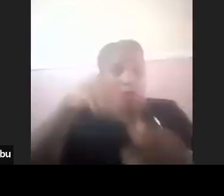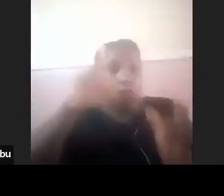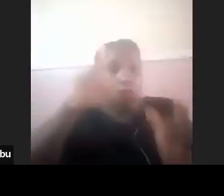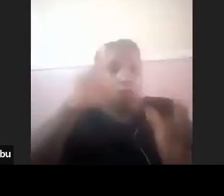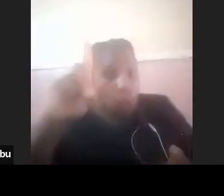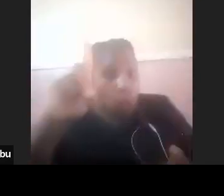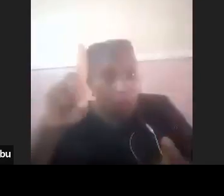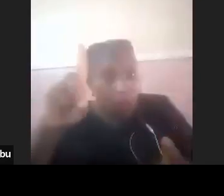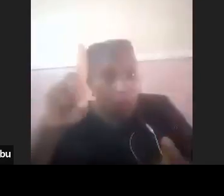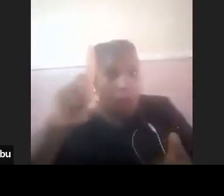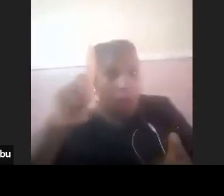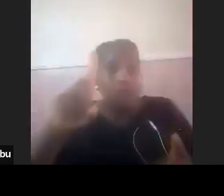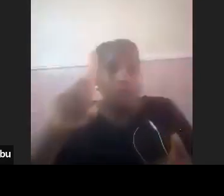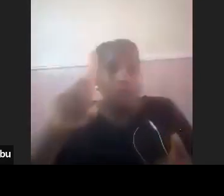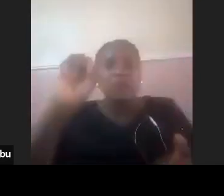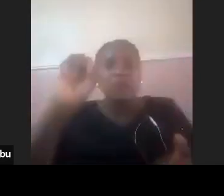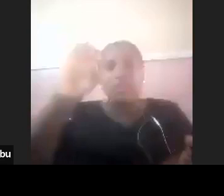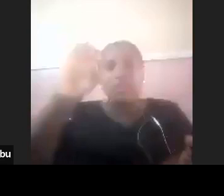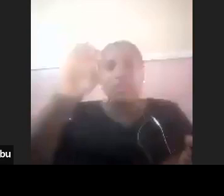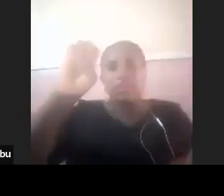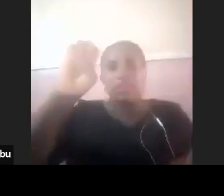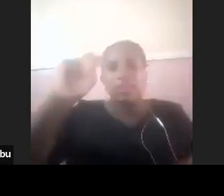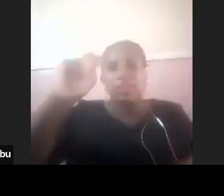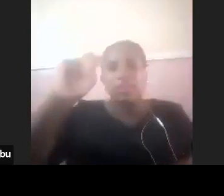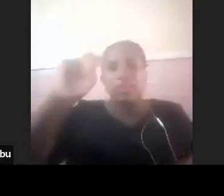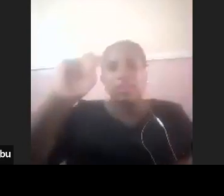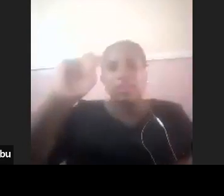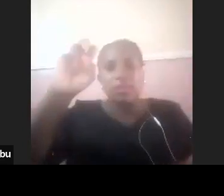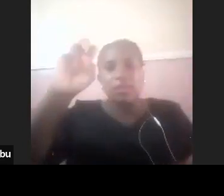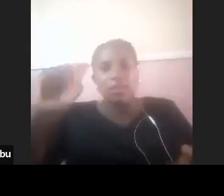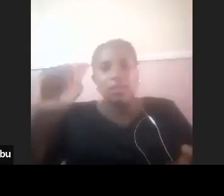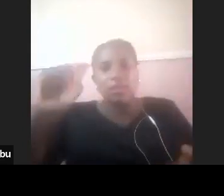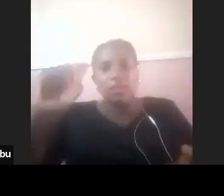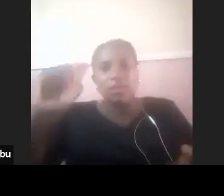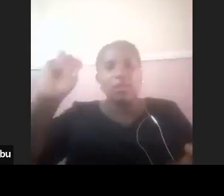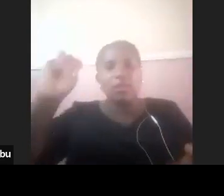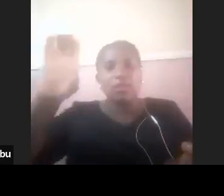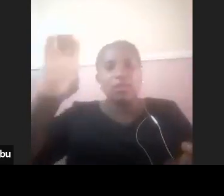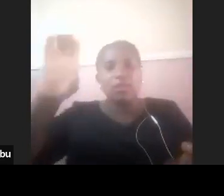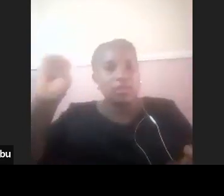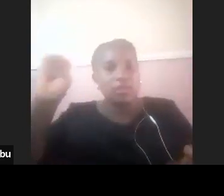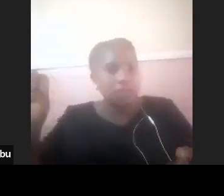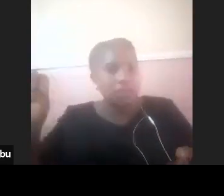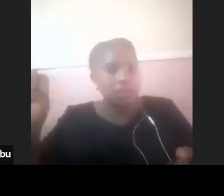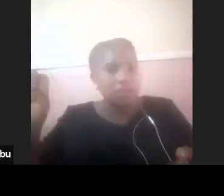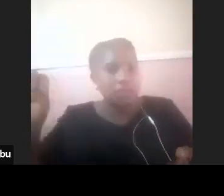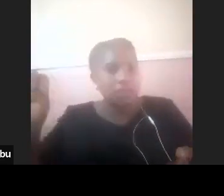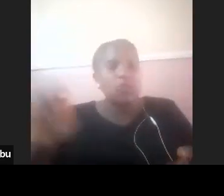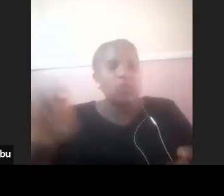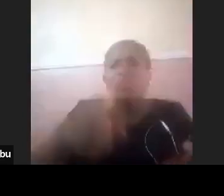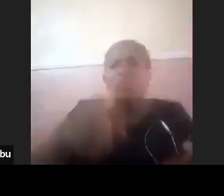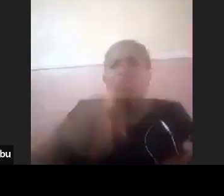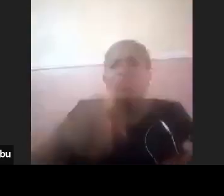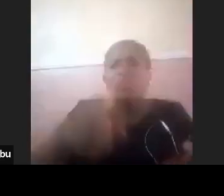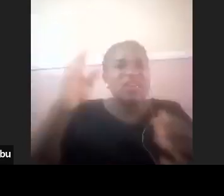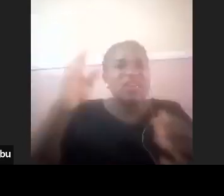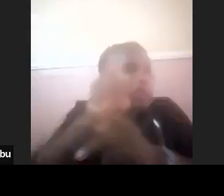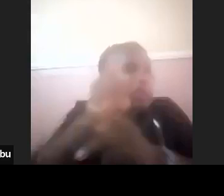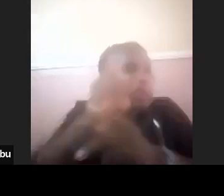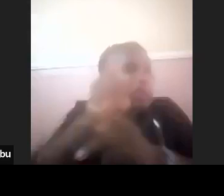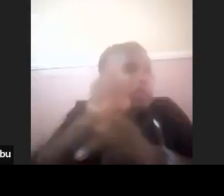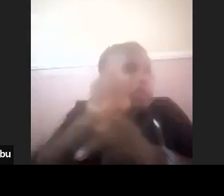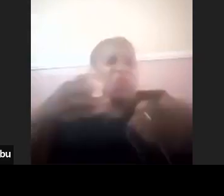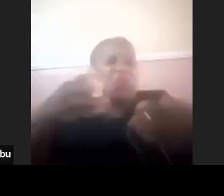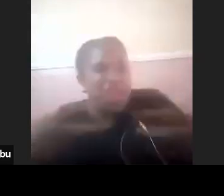simple such that someone who has no idea in your field can understand what you're talking about. The second part